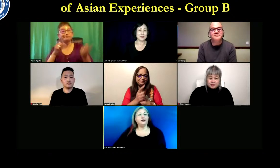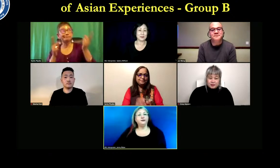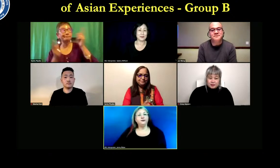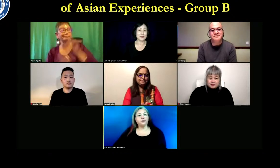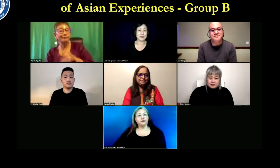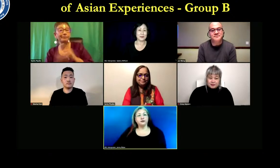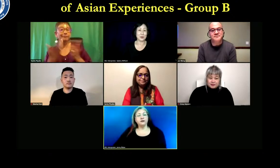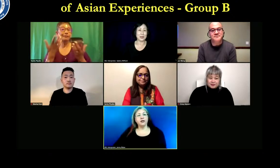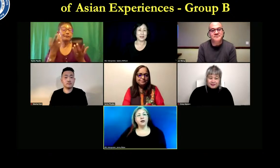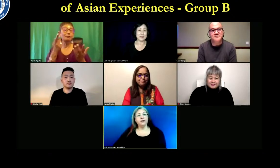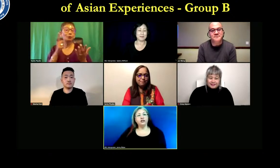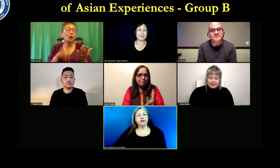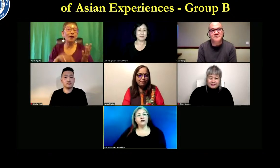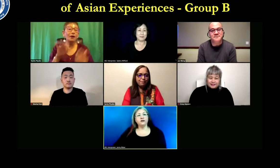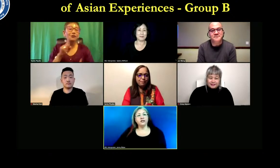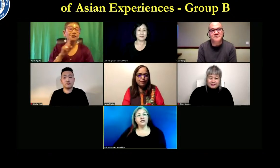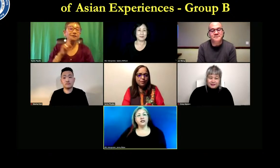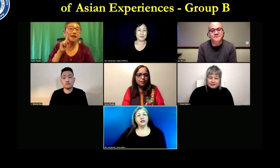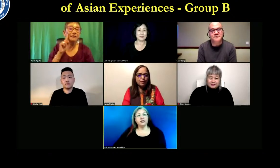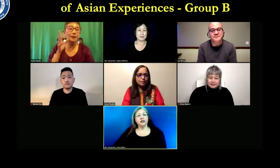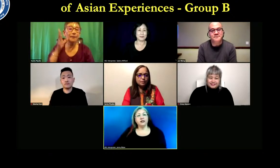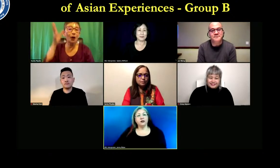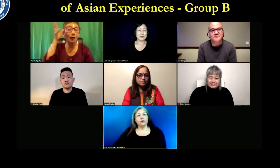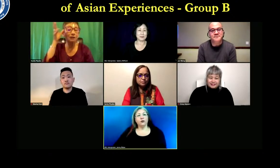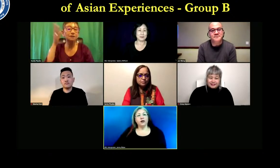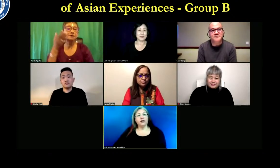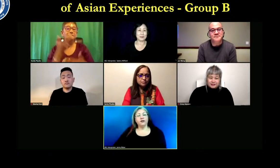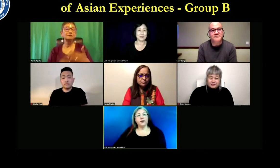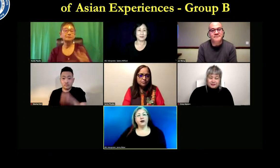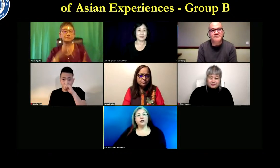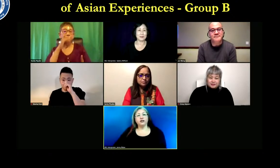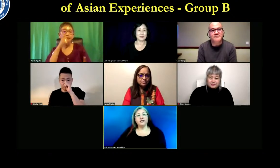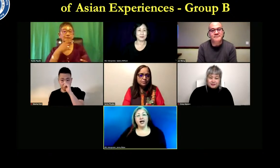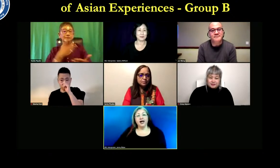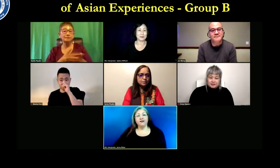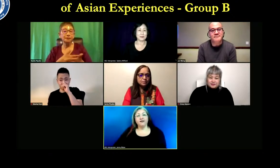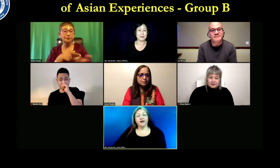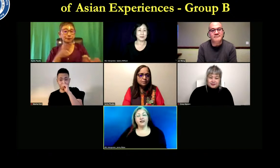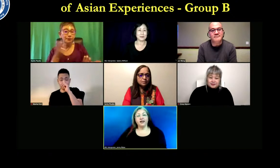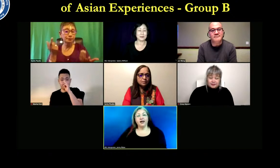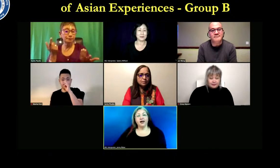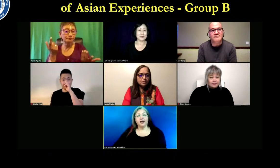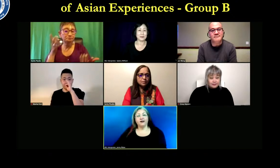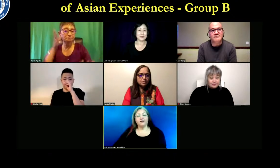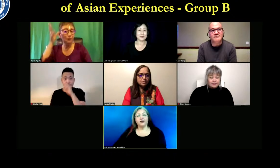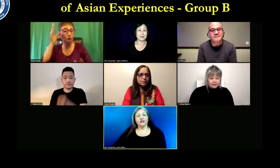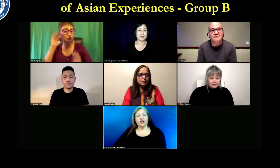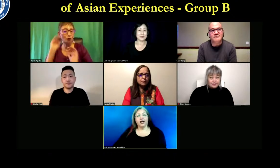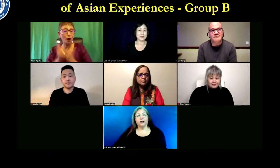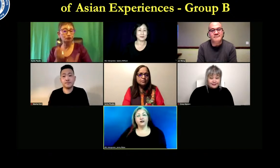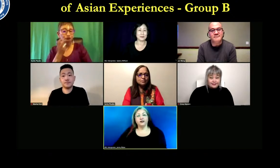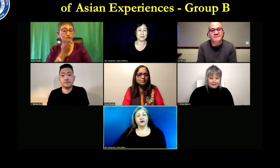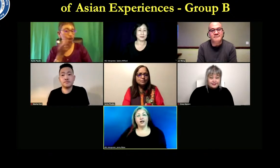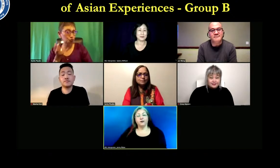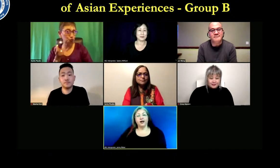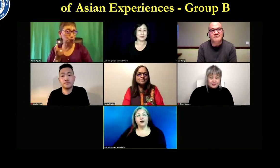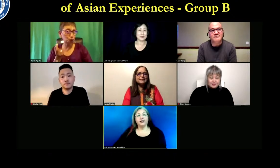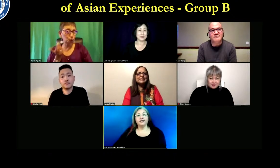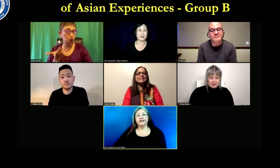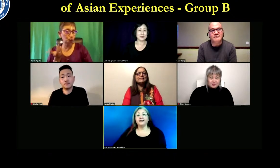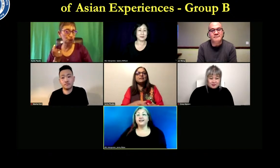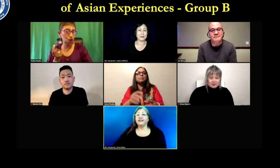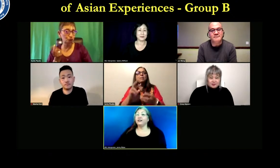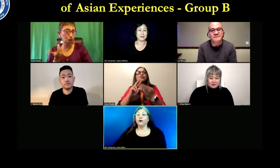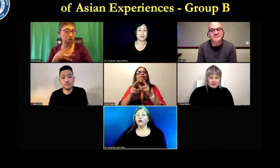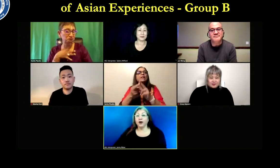Absolutely. Right. But transversely, what if the parents are deaf and they have a child and